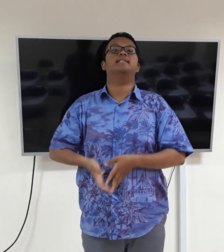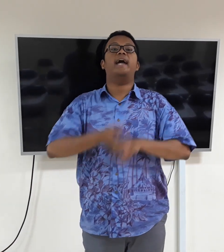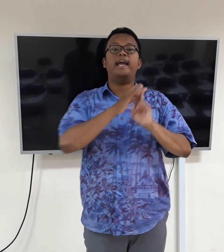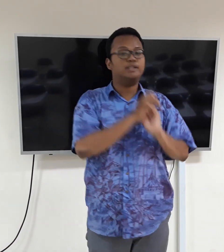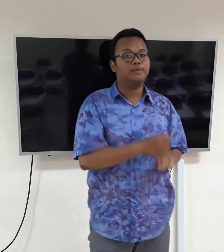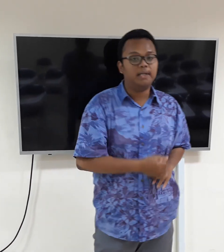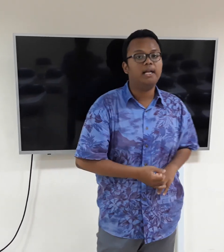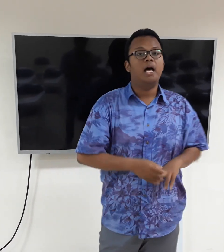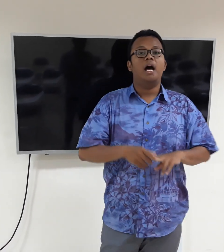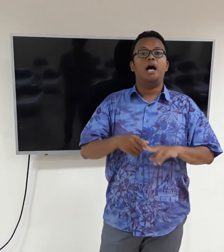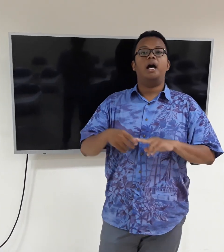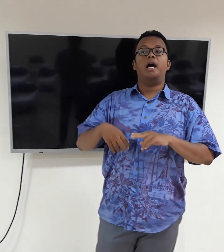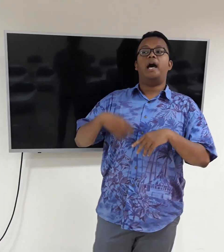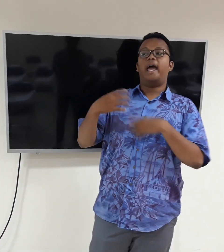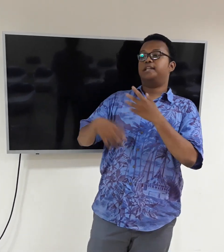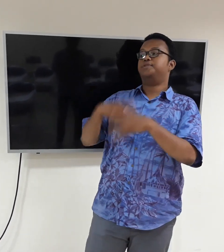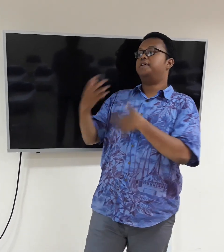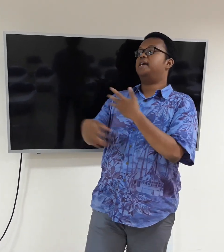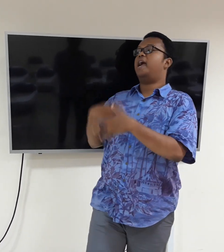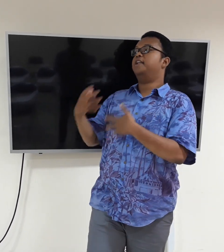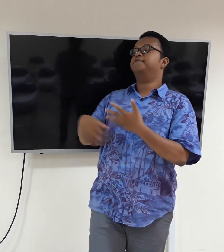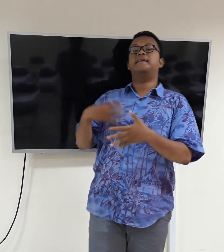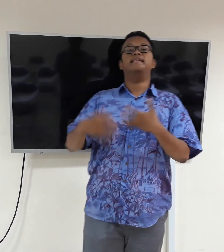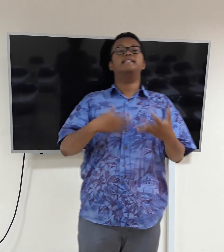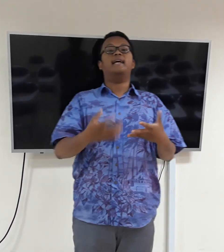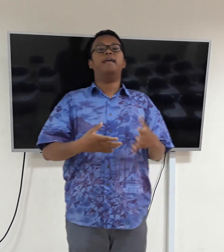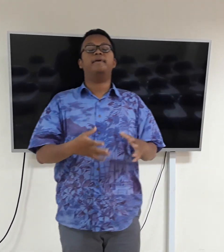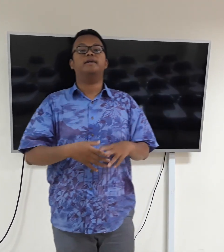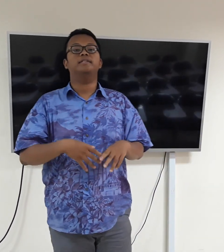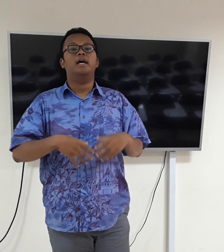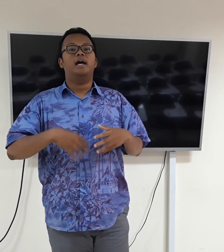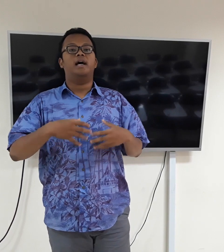the actual kind of method design because